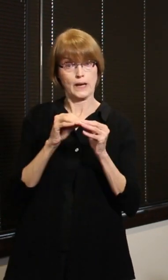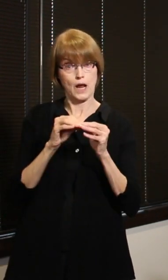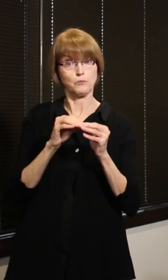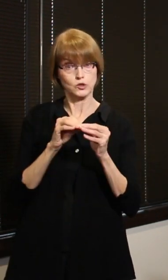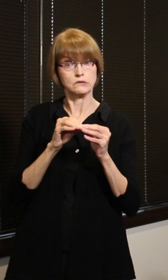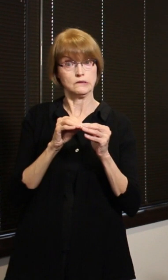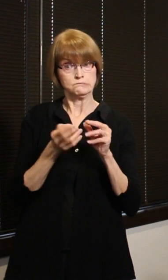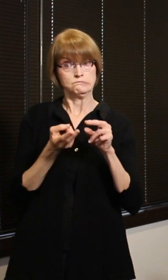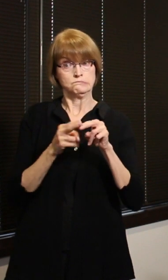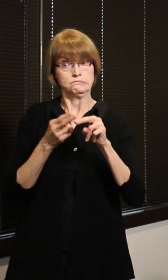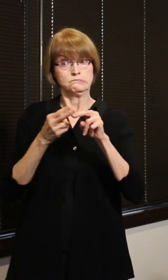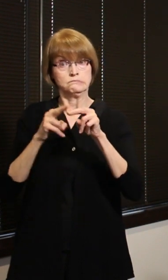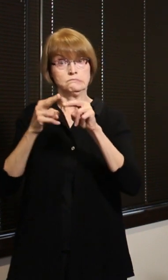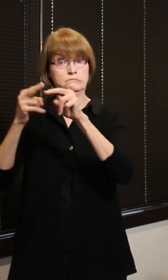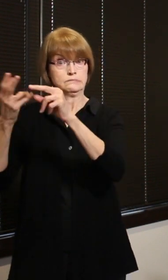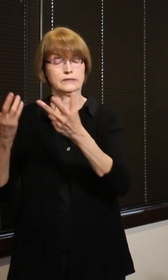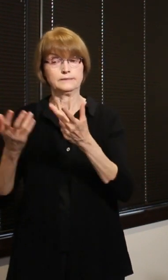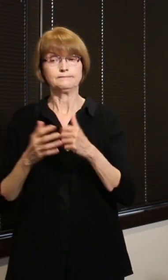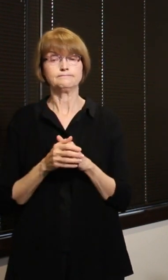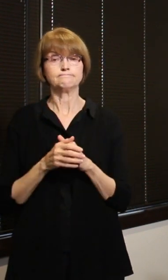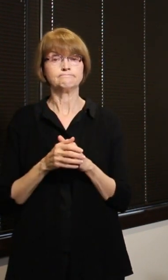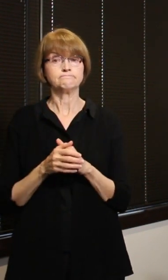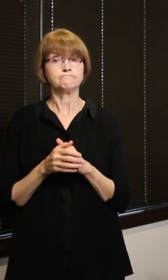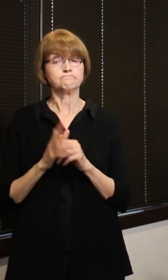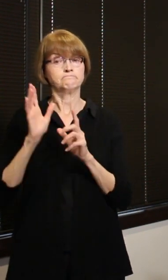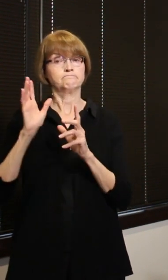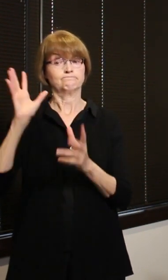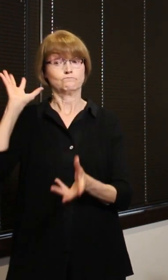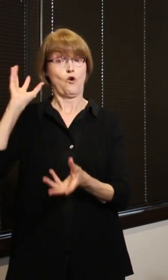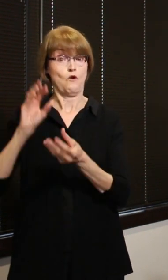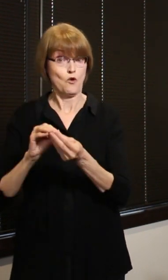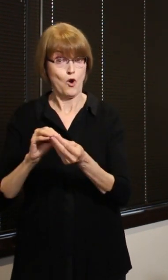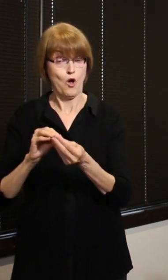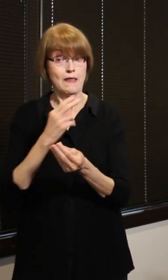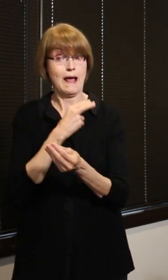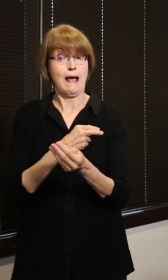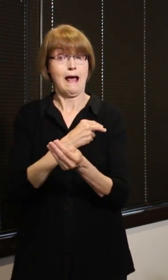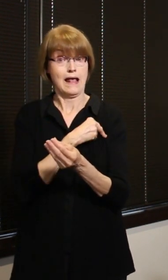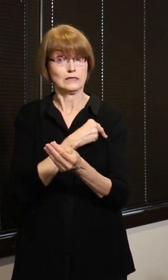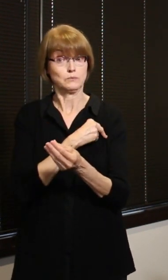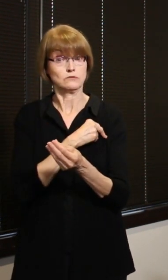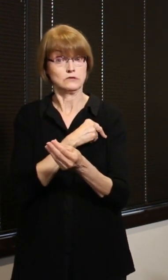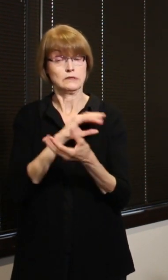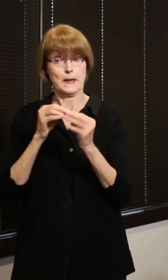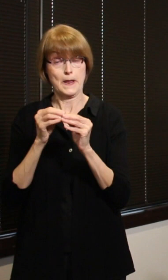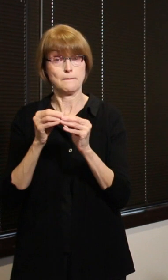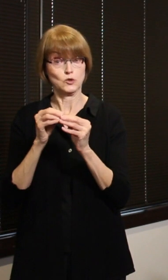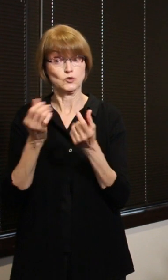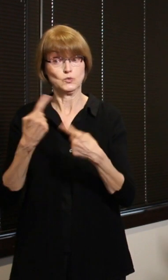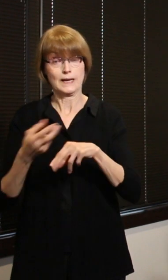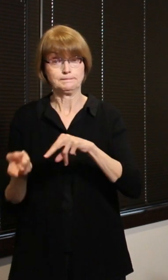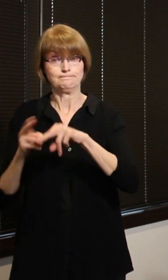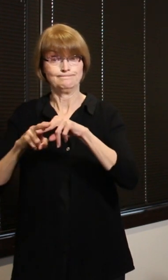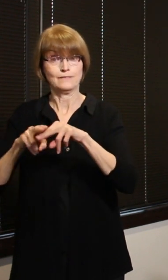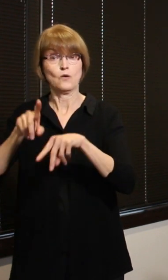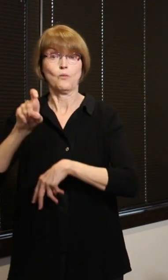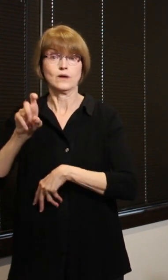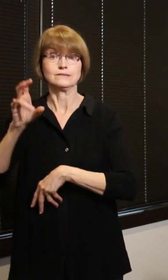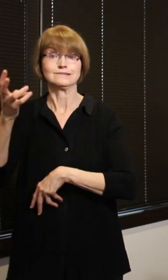continues to climb. Overall, our hospital census climbed today as well. It's at